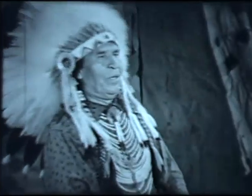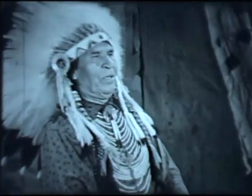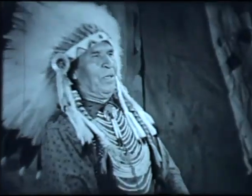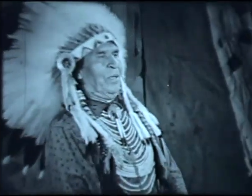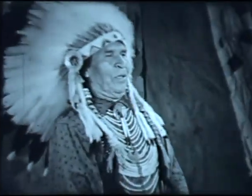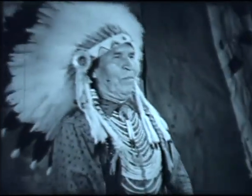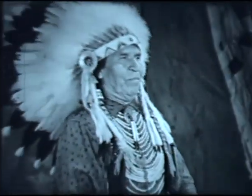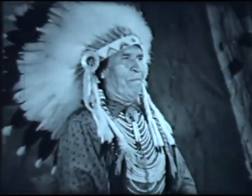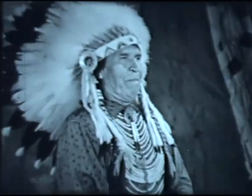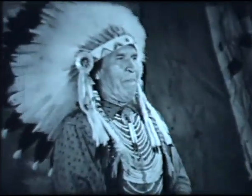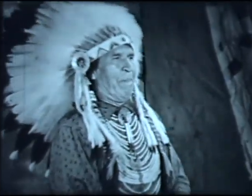the child said,